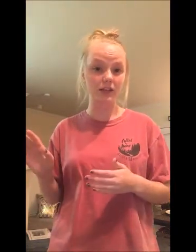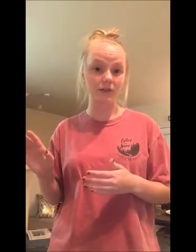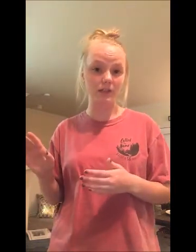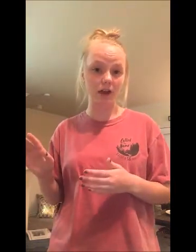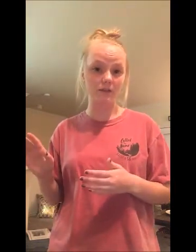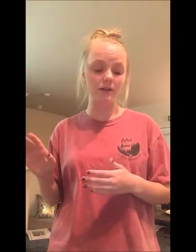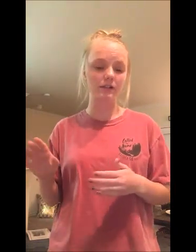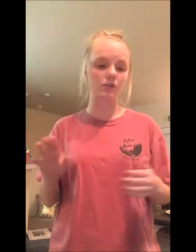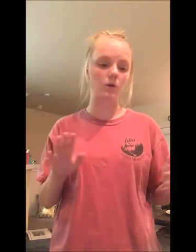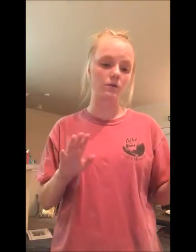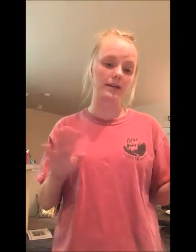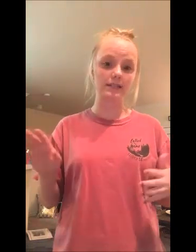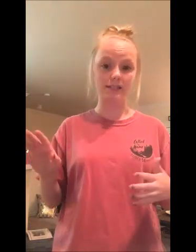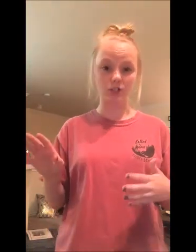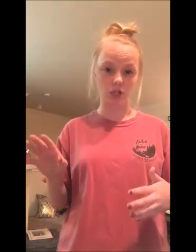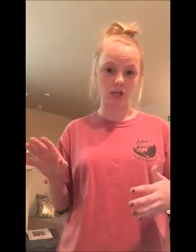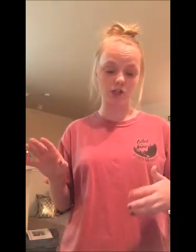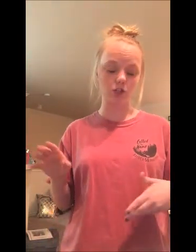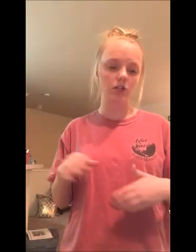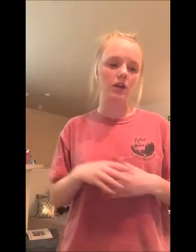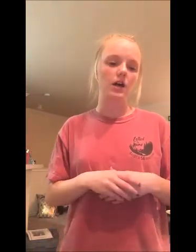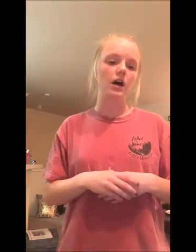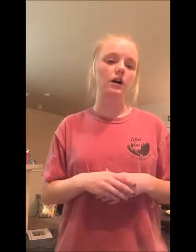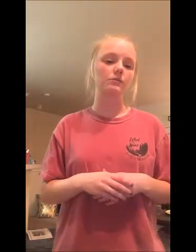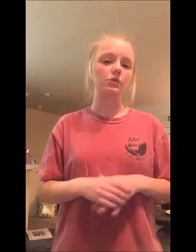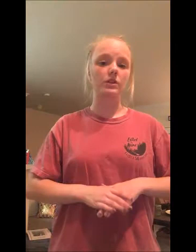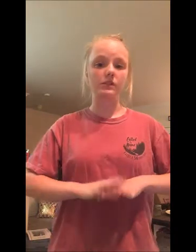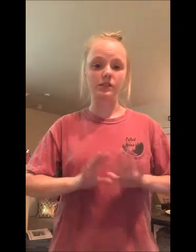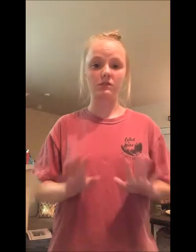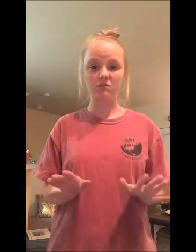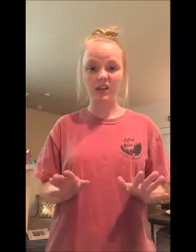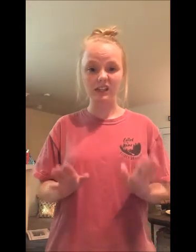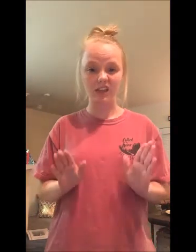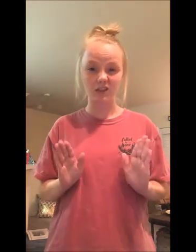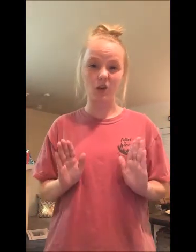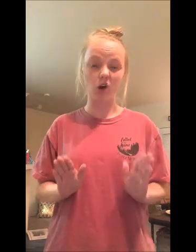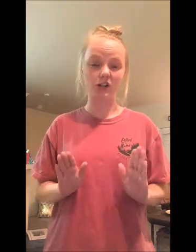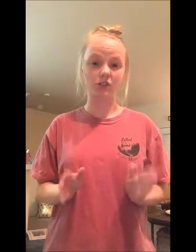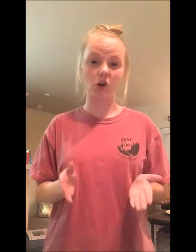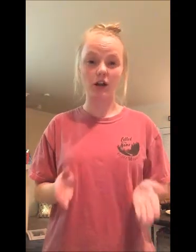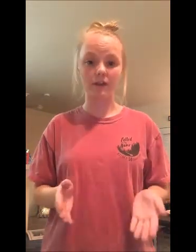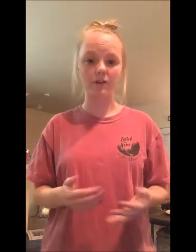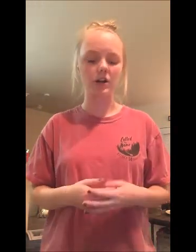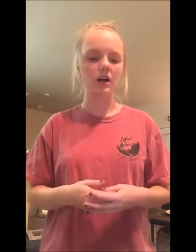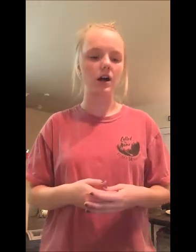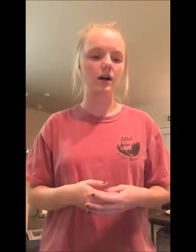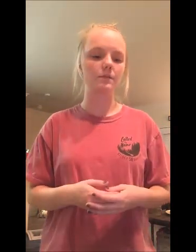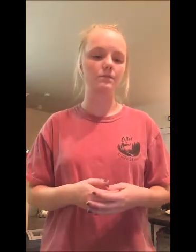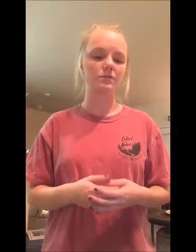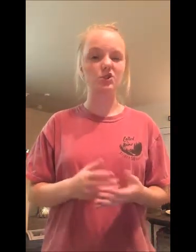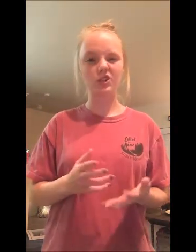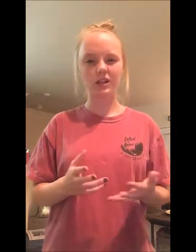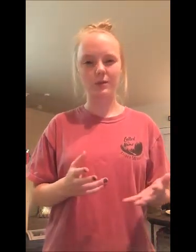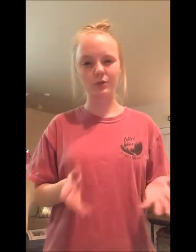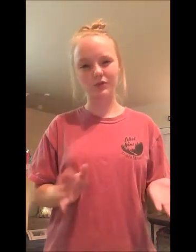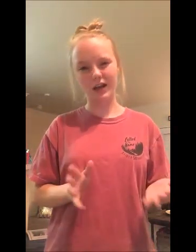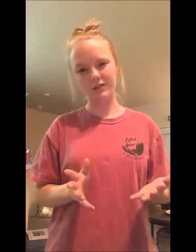every time, and so it doesn't change. So this isn't the hardest song ever. There's just a couple of kind of